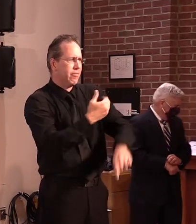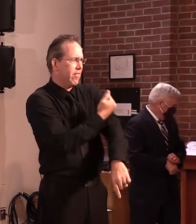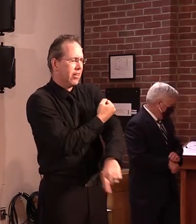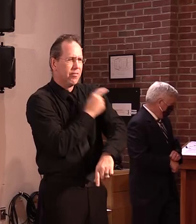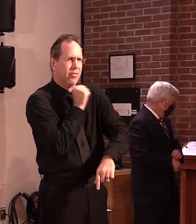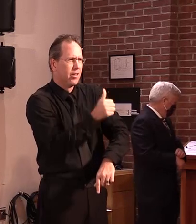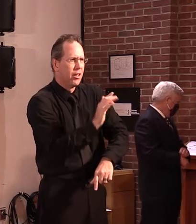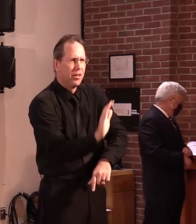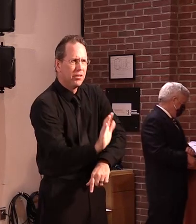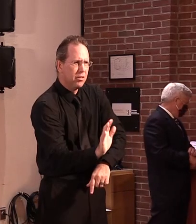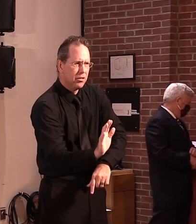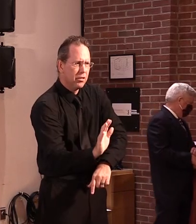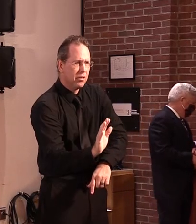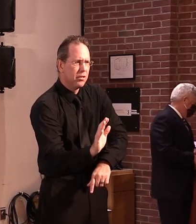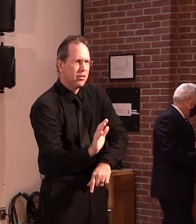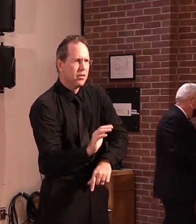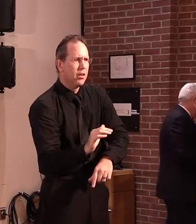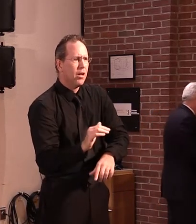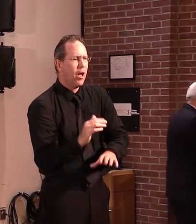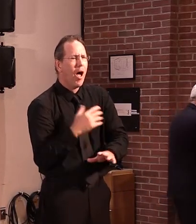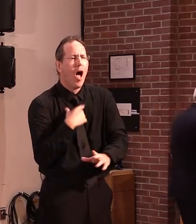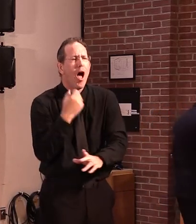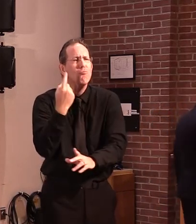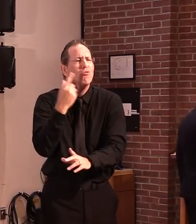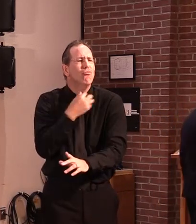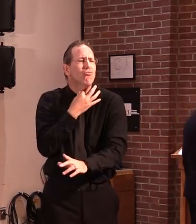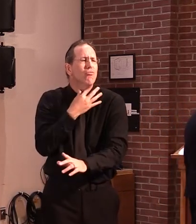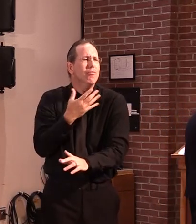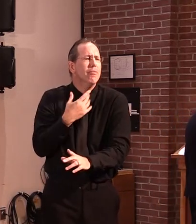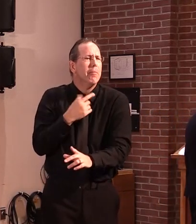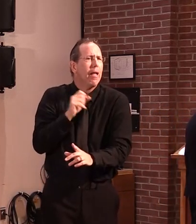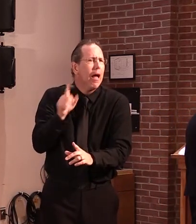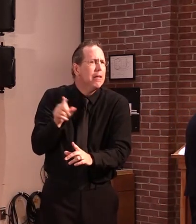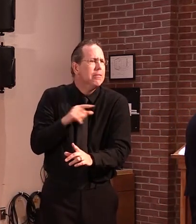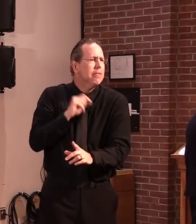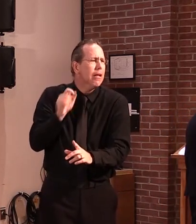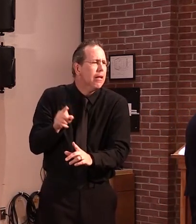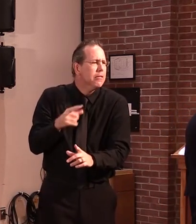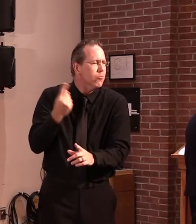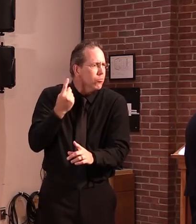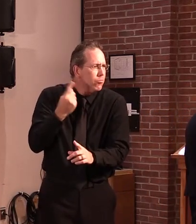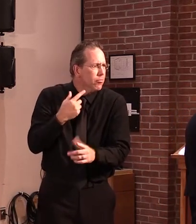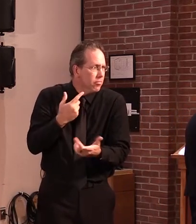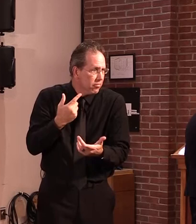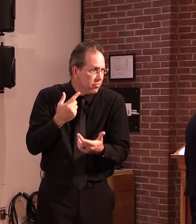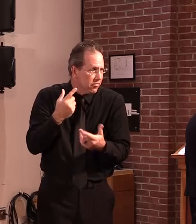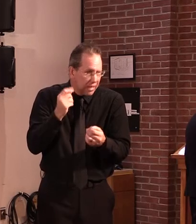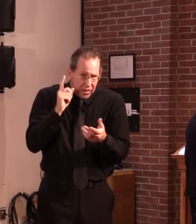and I was wondering if maybe we should investigate it before we get to that point.